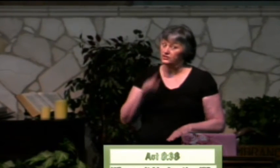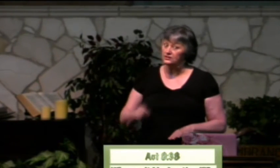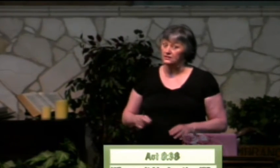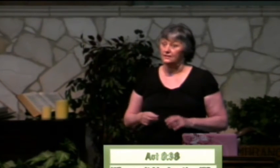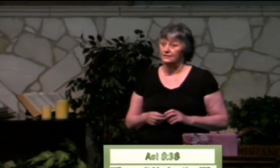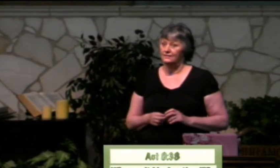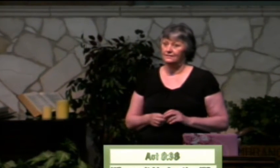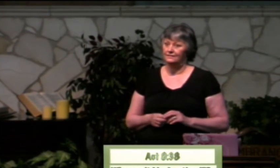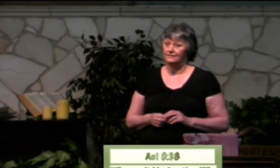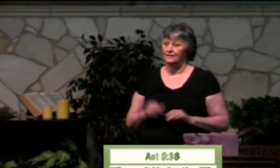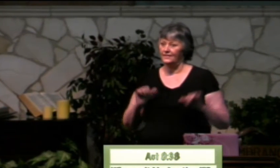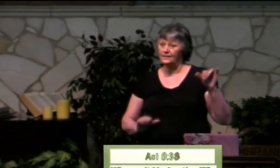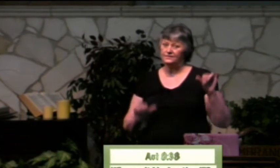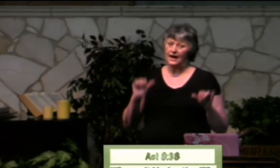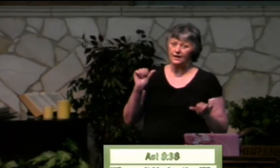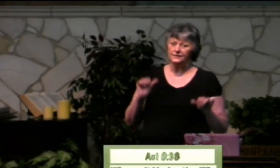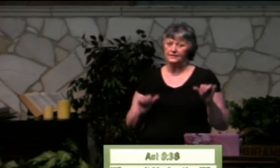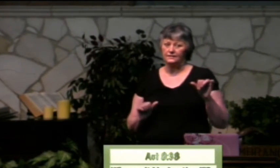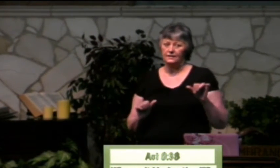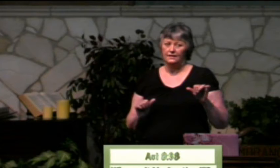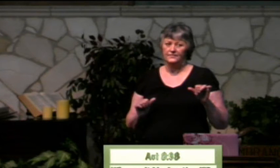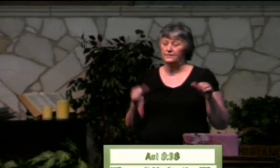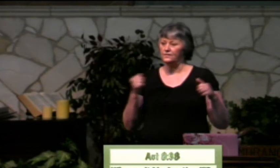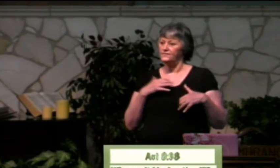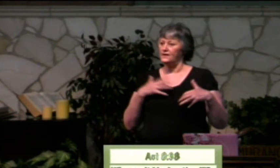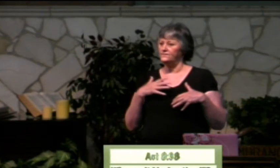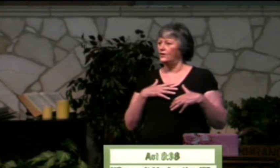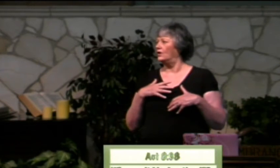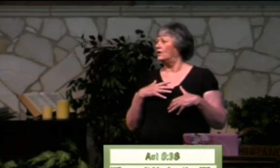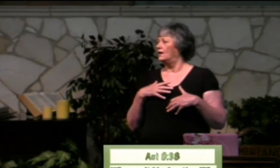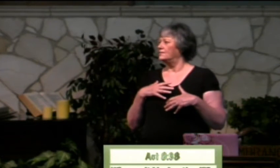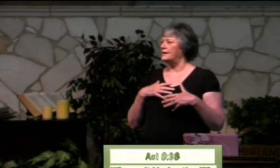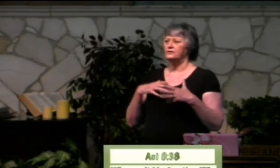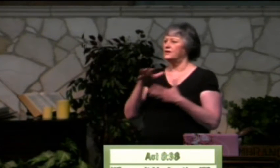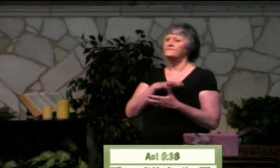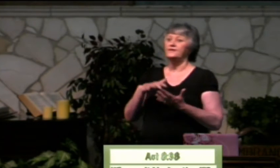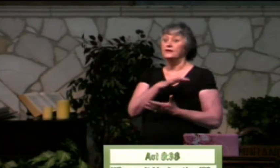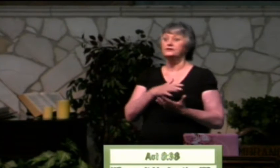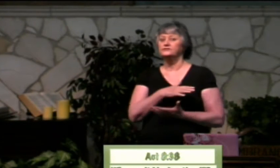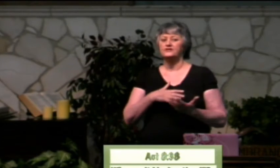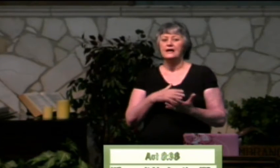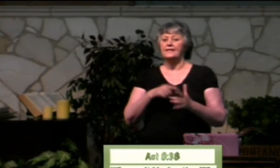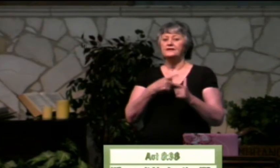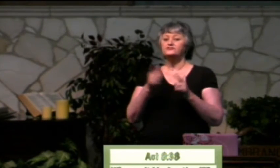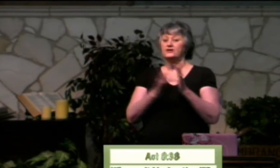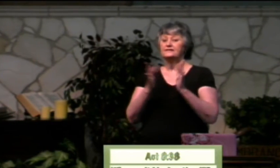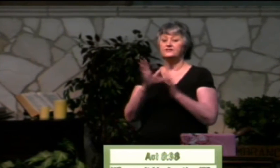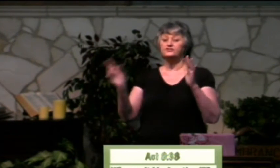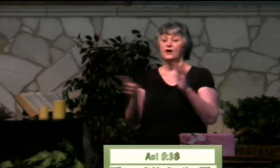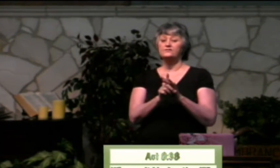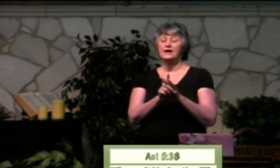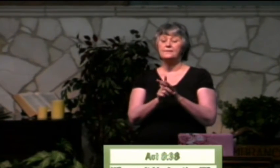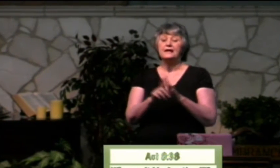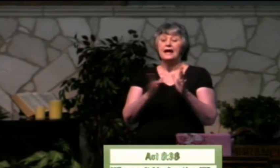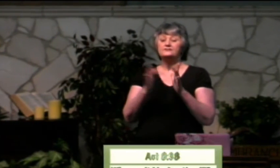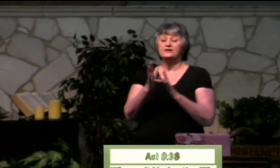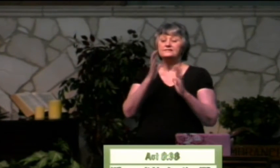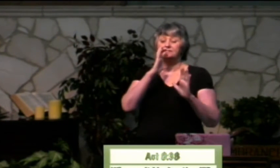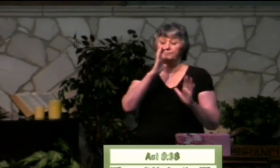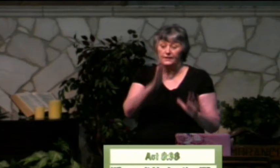sure. They were doubting. They were fearful. They were confused. And then Jesus shows up, and Jesus